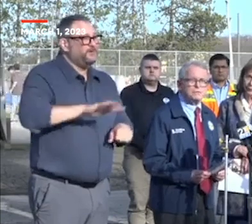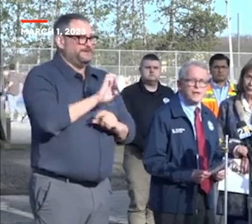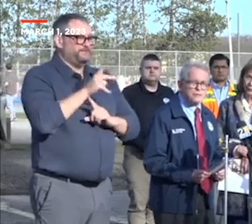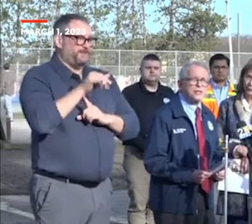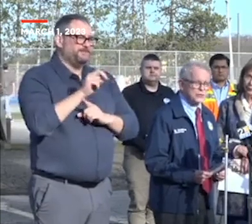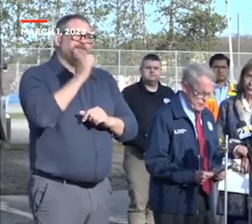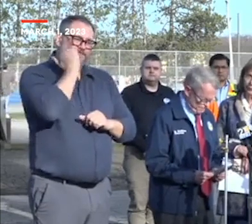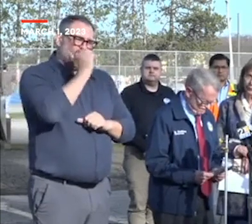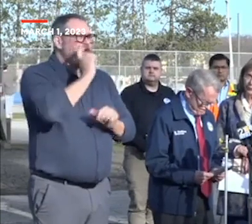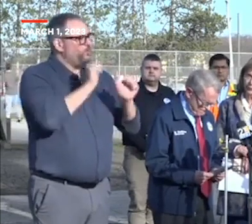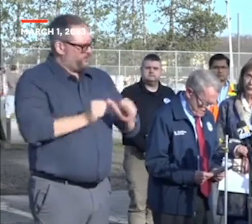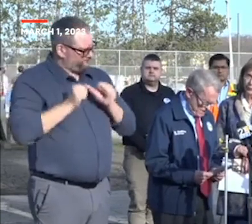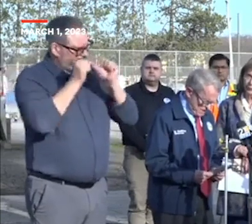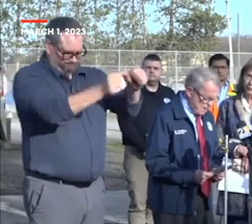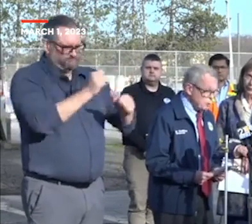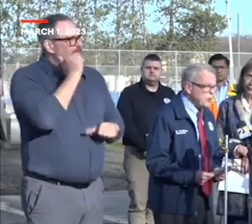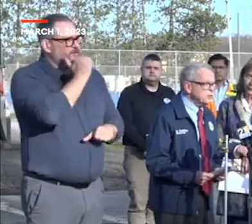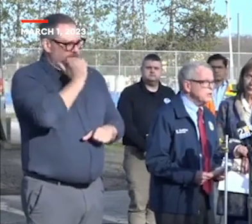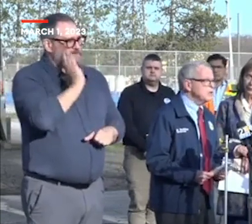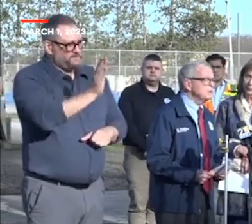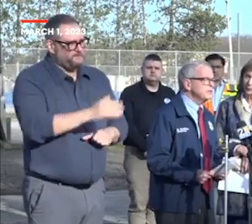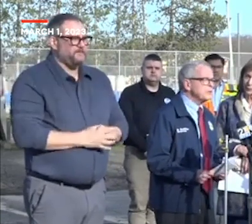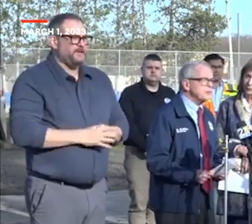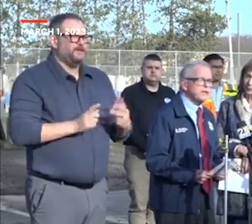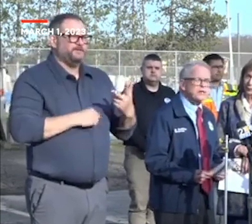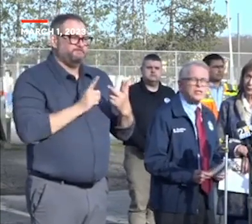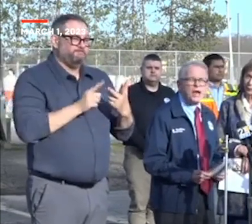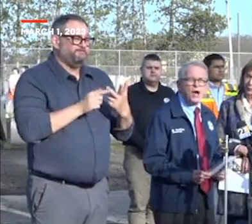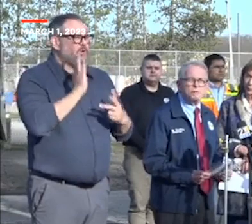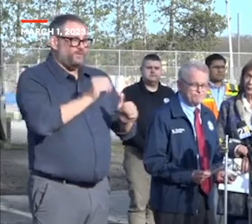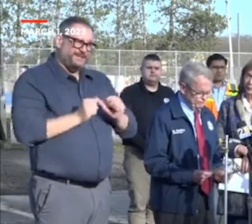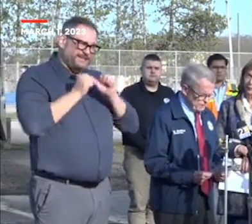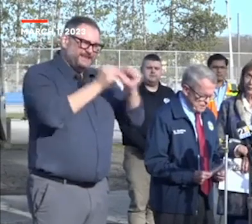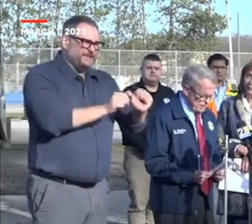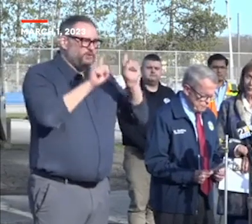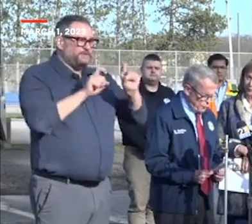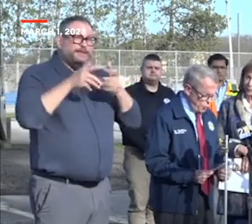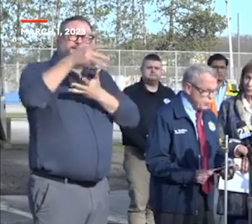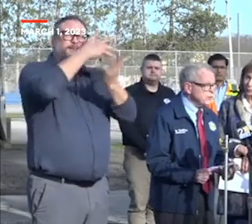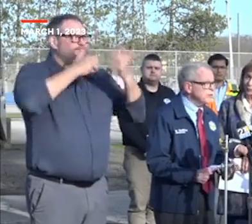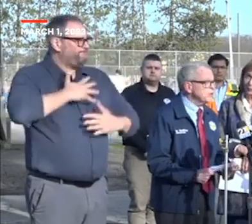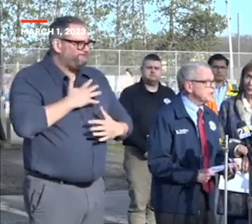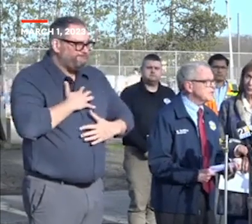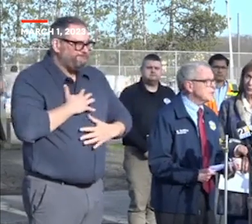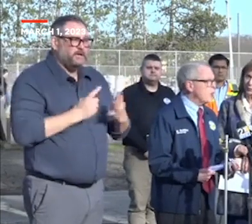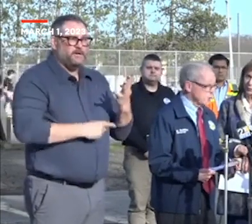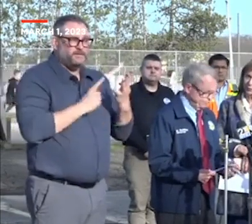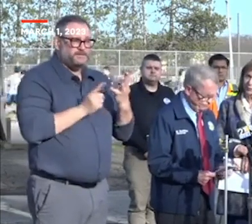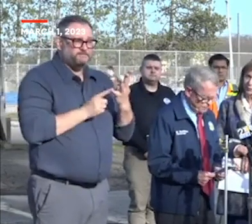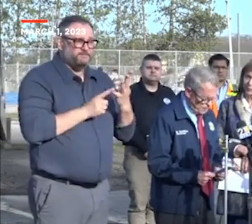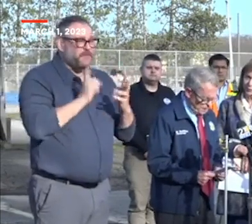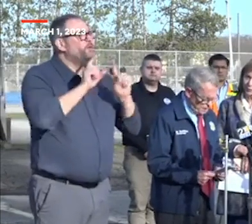that every single day. We will continue, number three, to test the air. Number four, we'll continue to test the